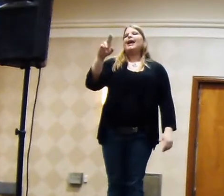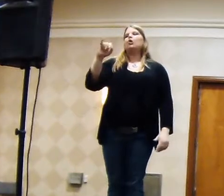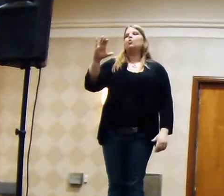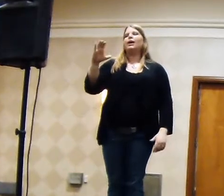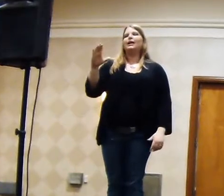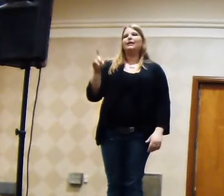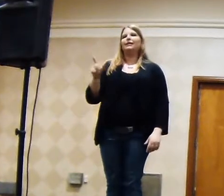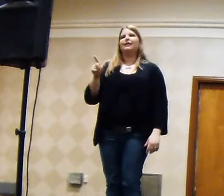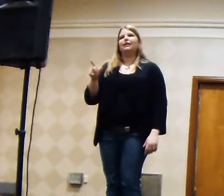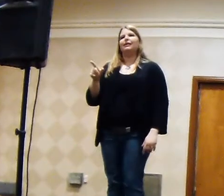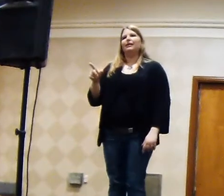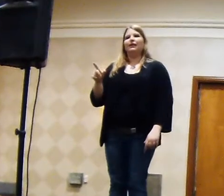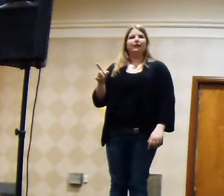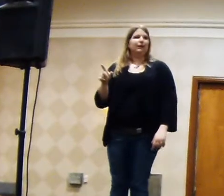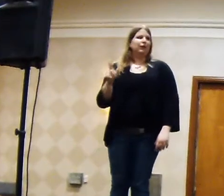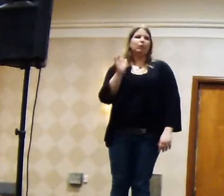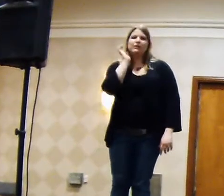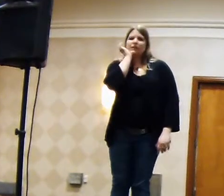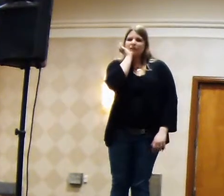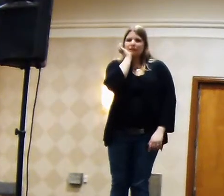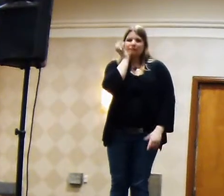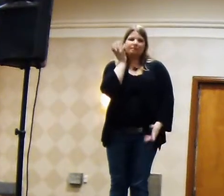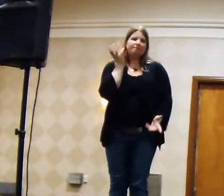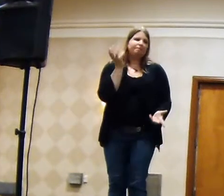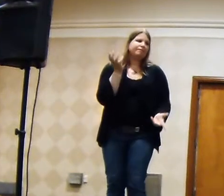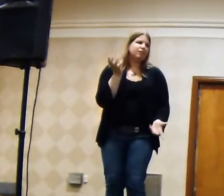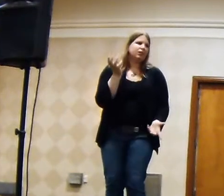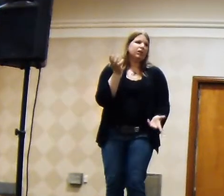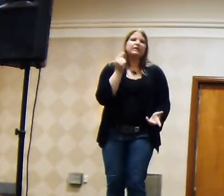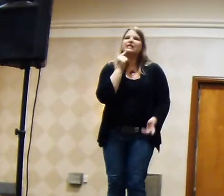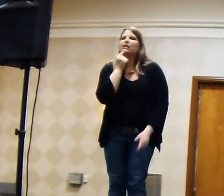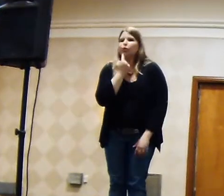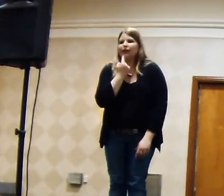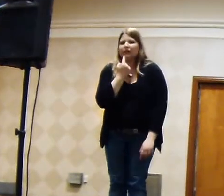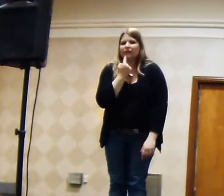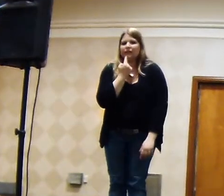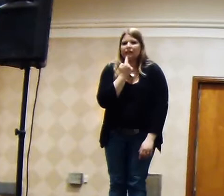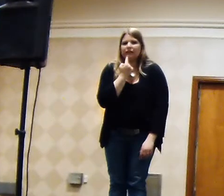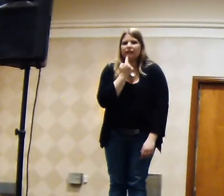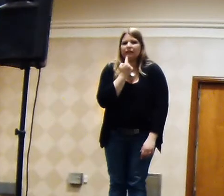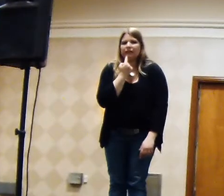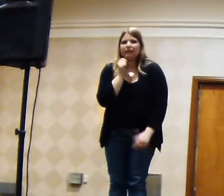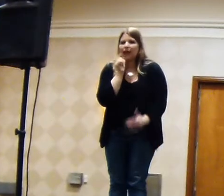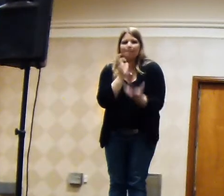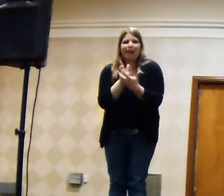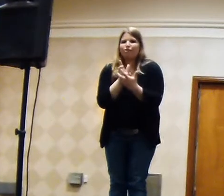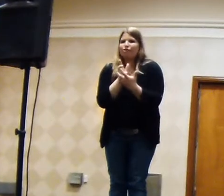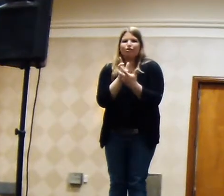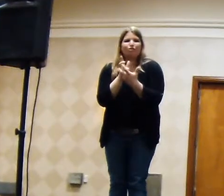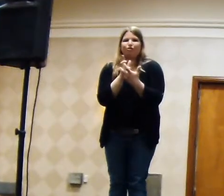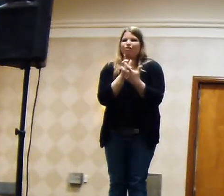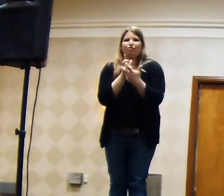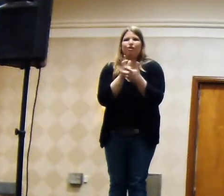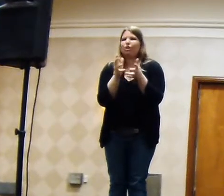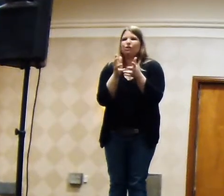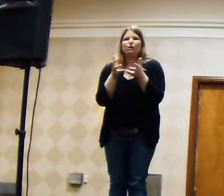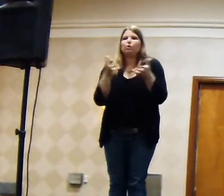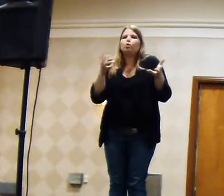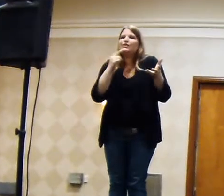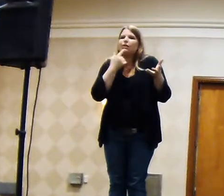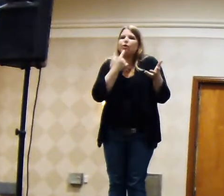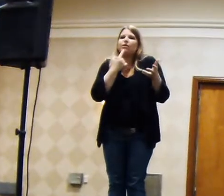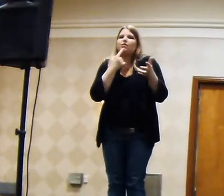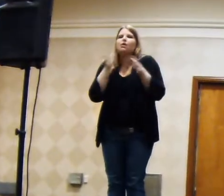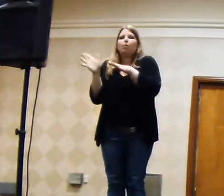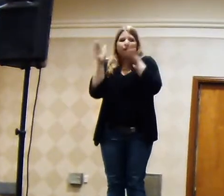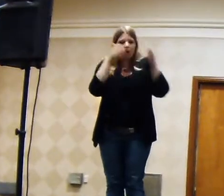like method performance, like a real serious actor, and it just wasn't right. And then, so when Michael Fox came